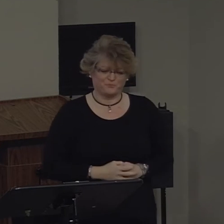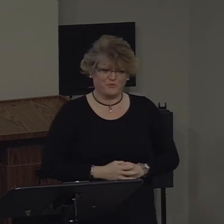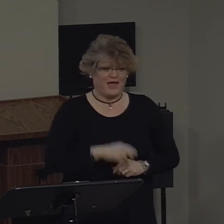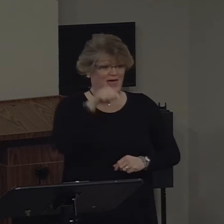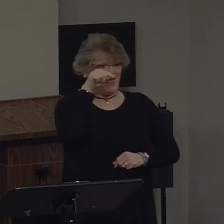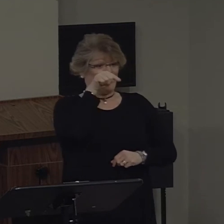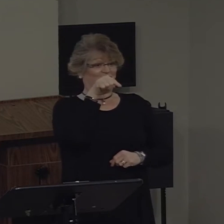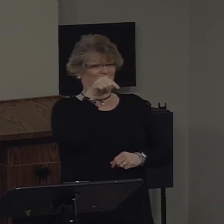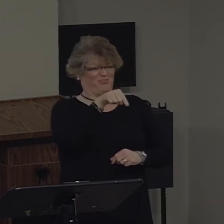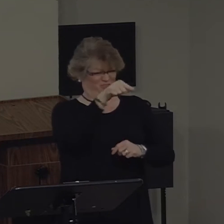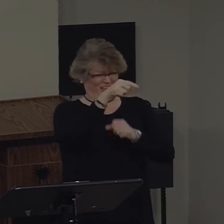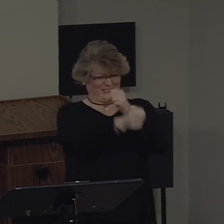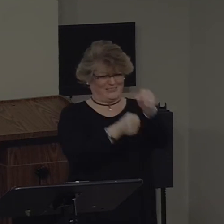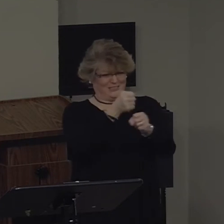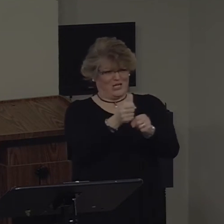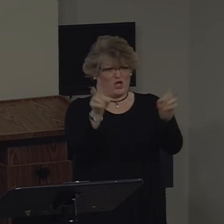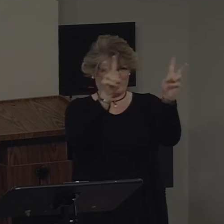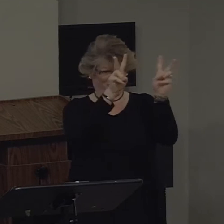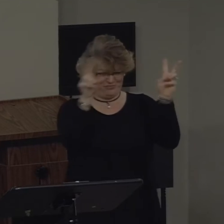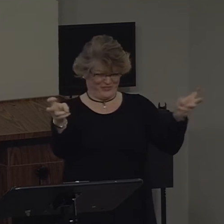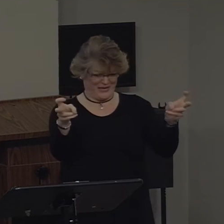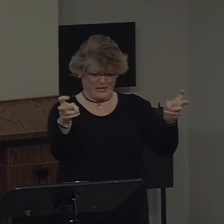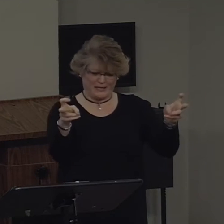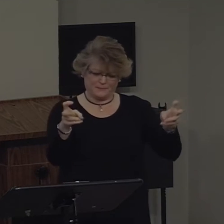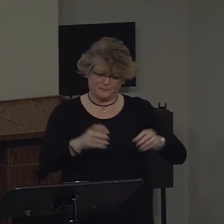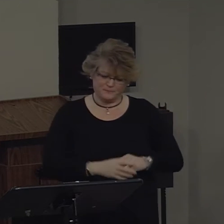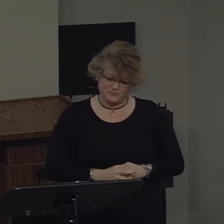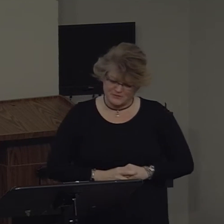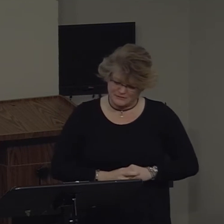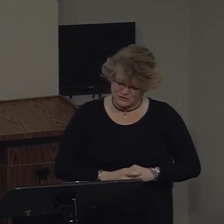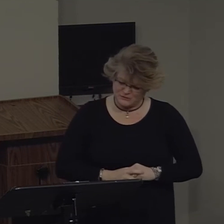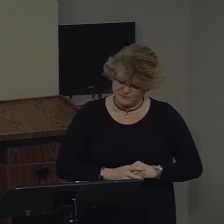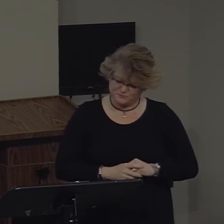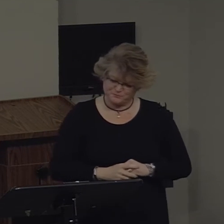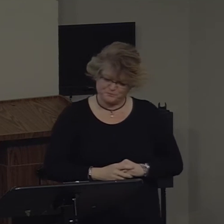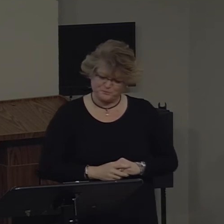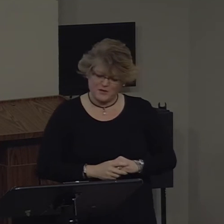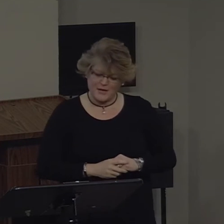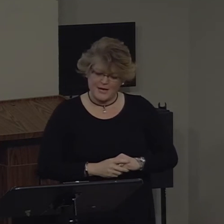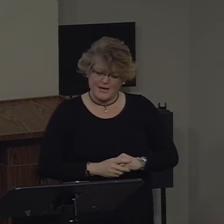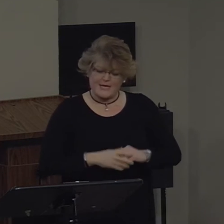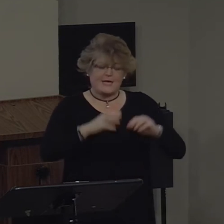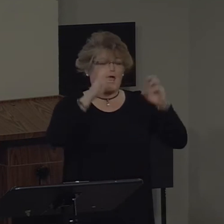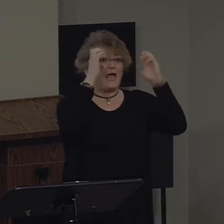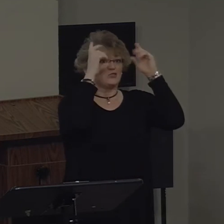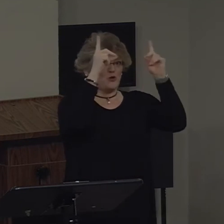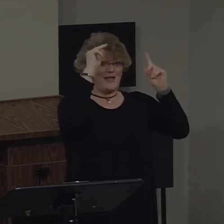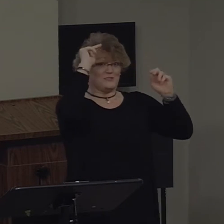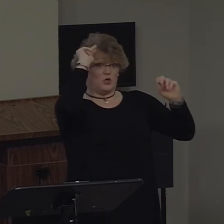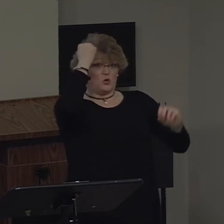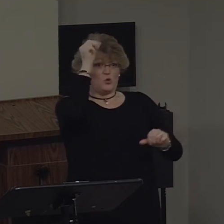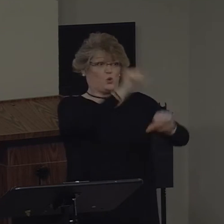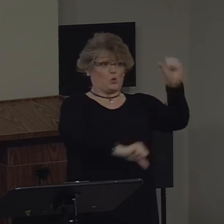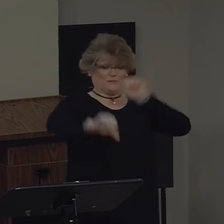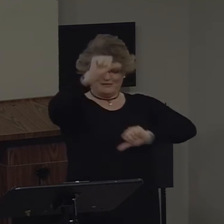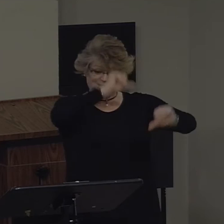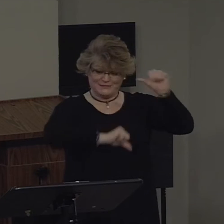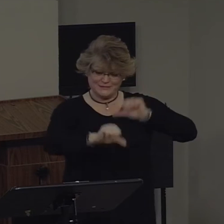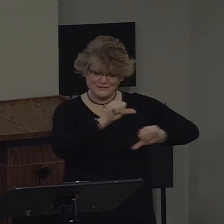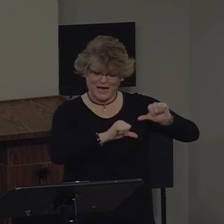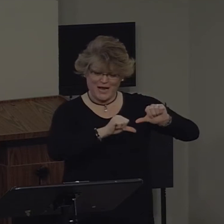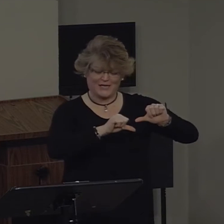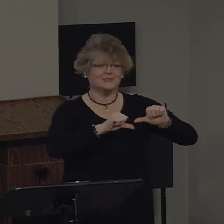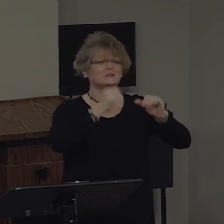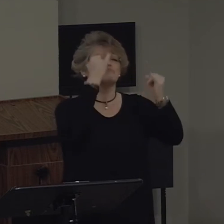Lecture Series in Educational Neuroscience. The series is an important annual event and